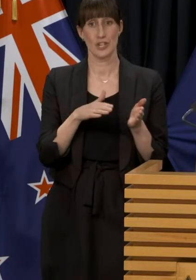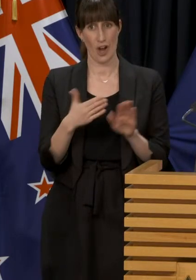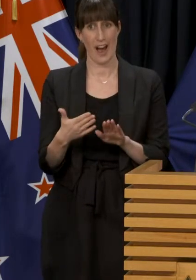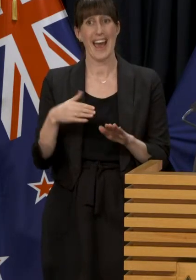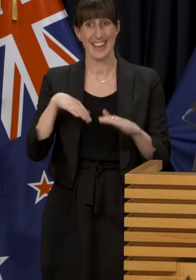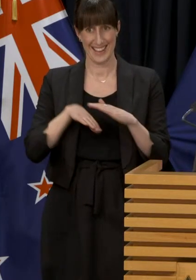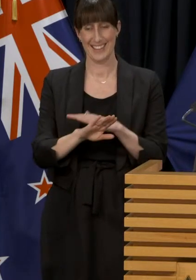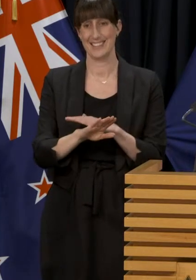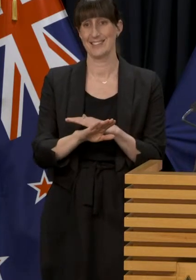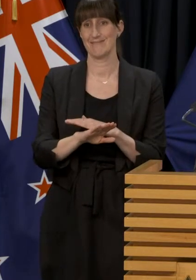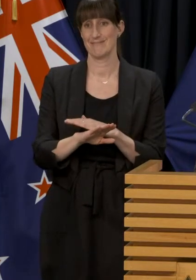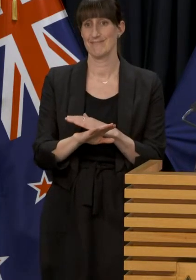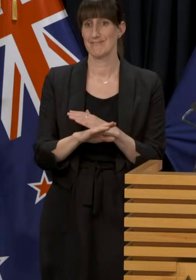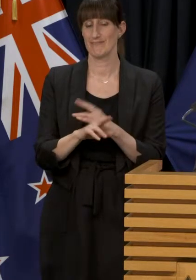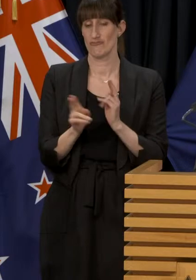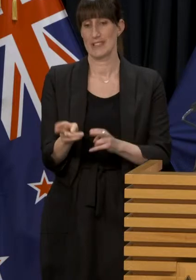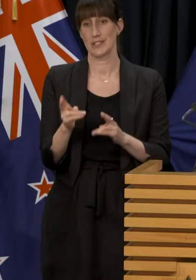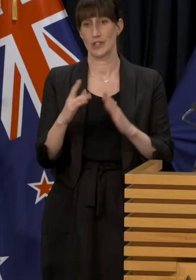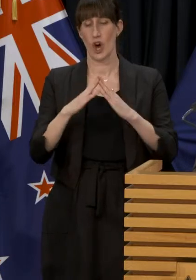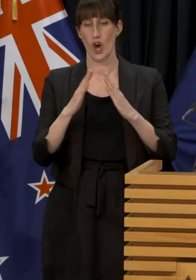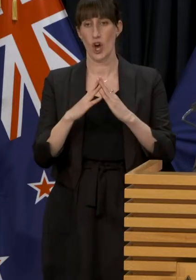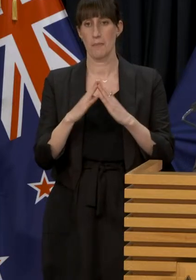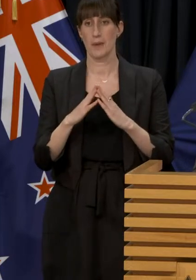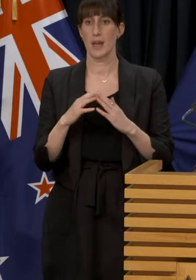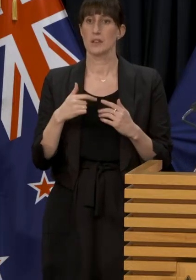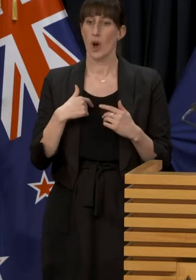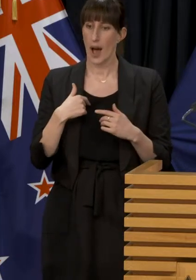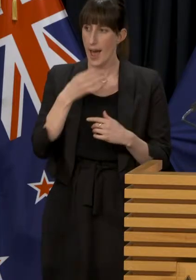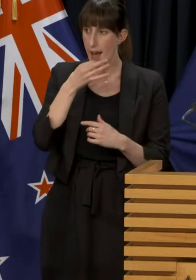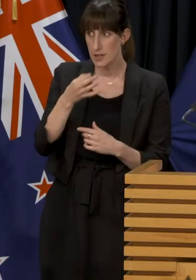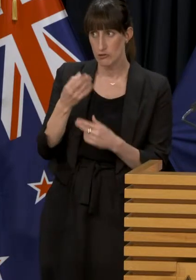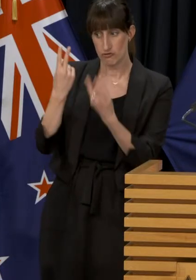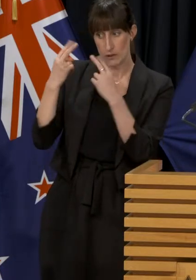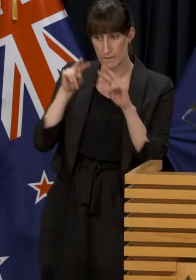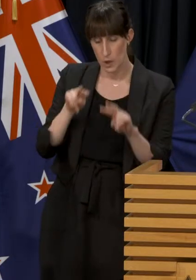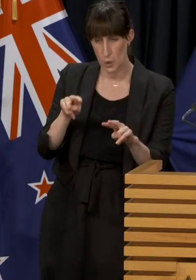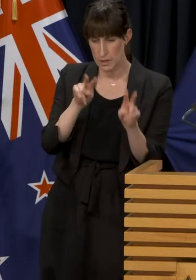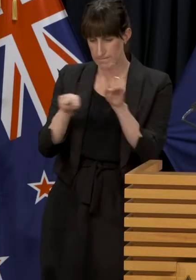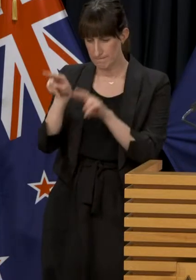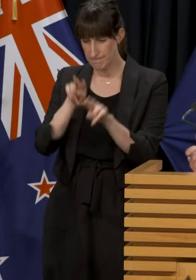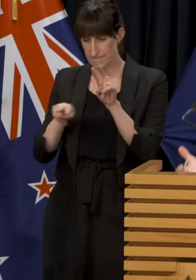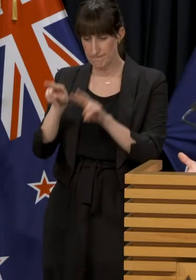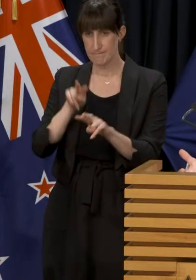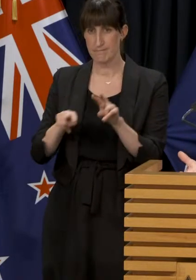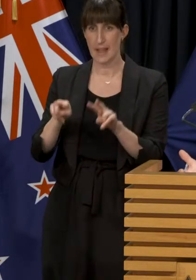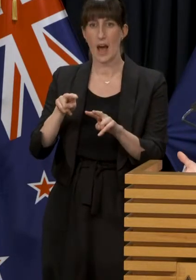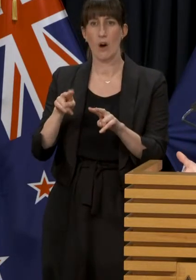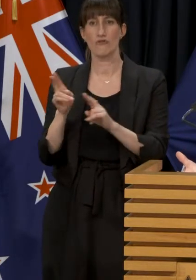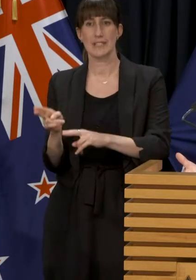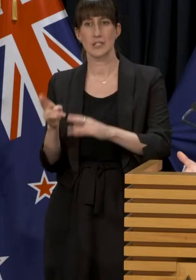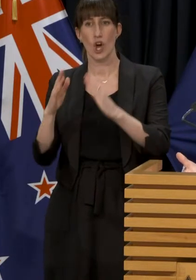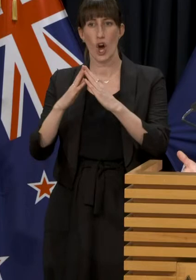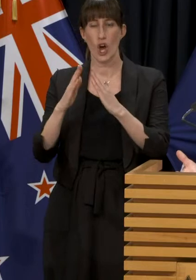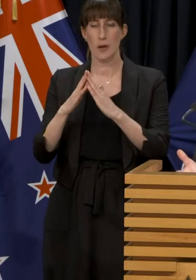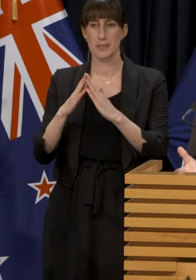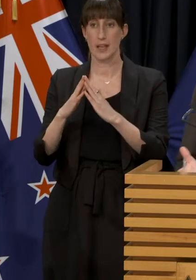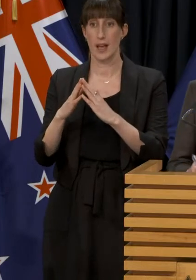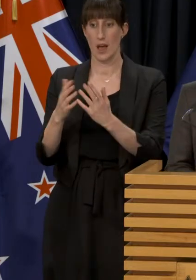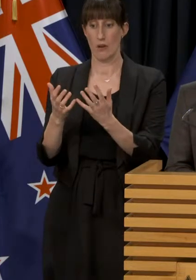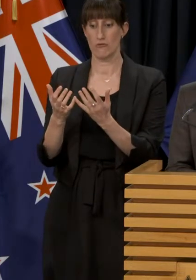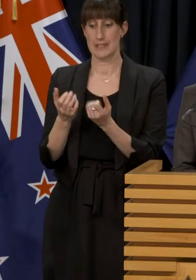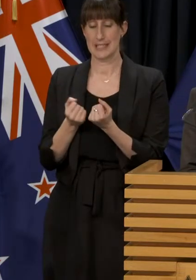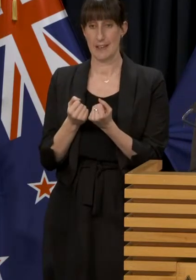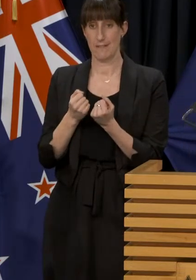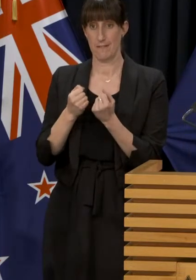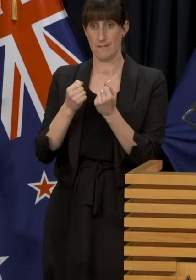review in April. An excellent team got together, did the review, came up with some recommendations. We have canvassed a response to